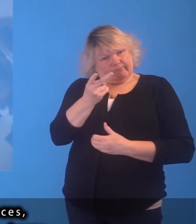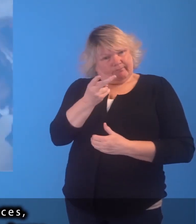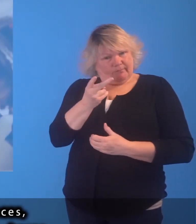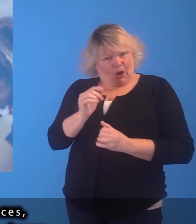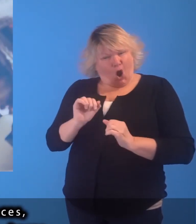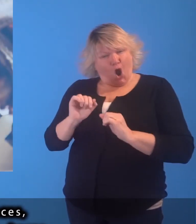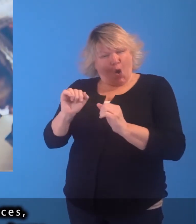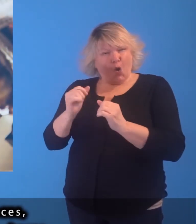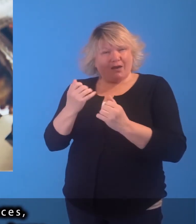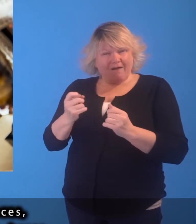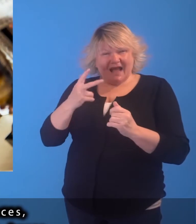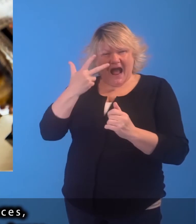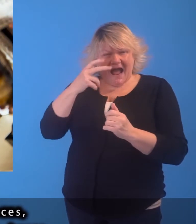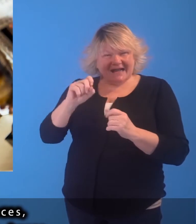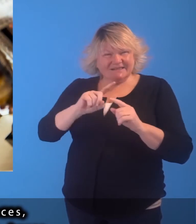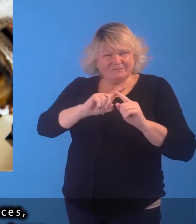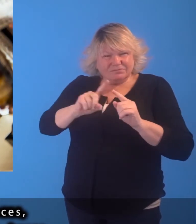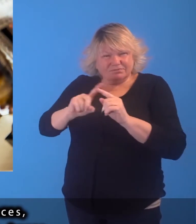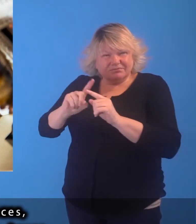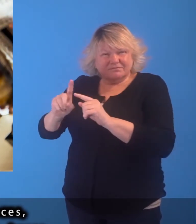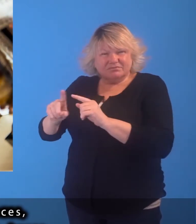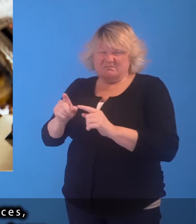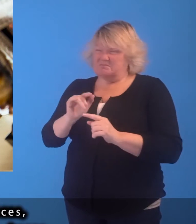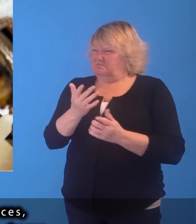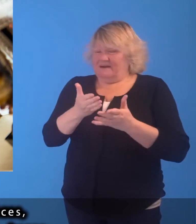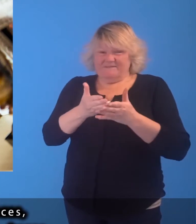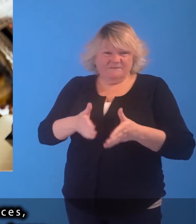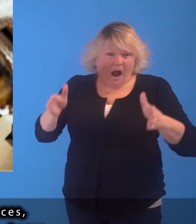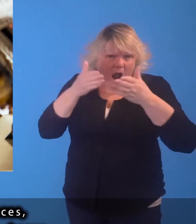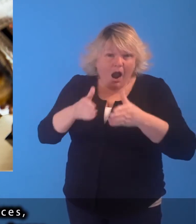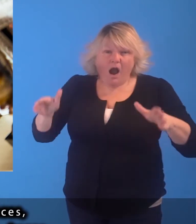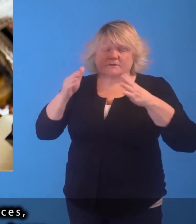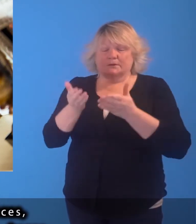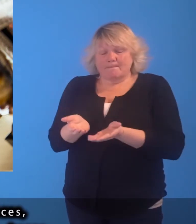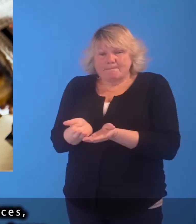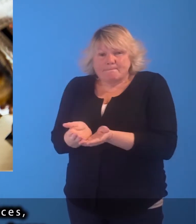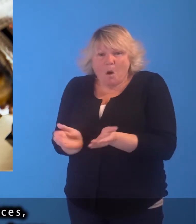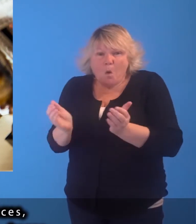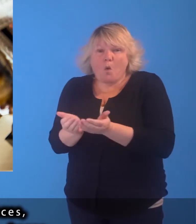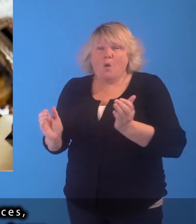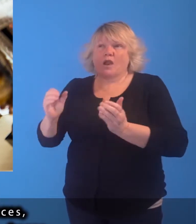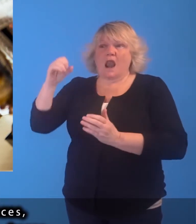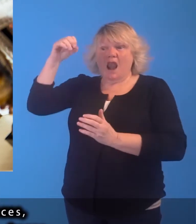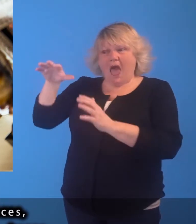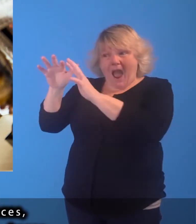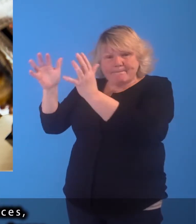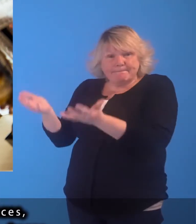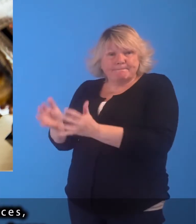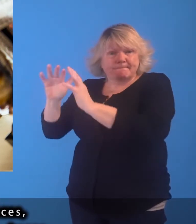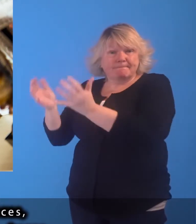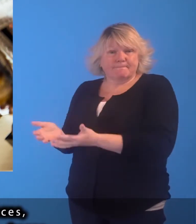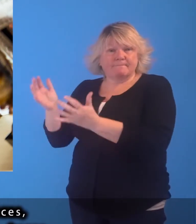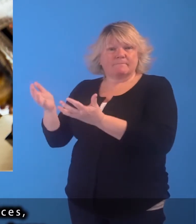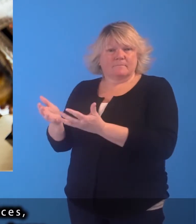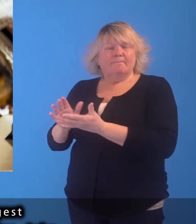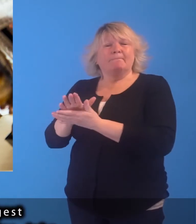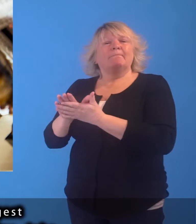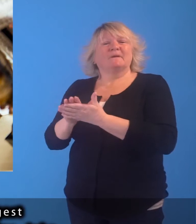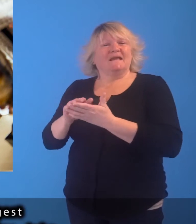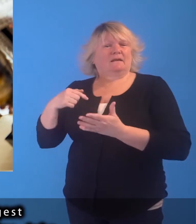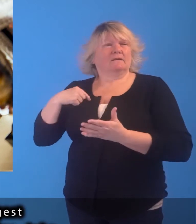During the Reeds' time at Lauriston, they kept a bowl of water under this table for their various pets to drink